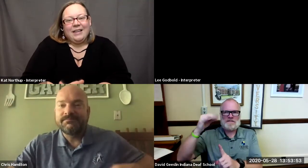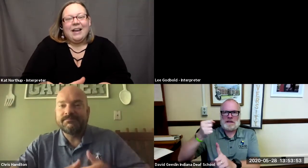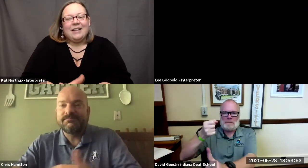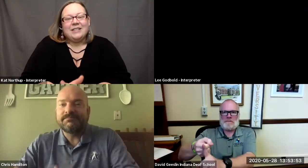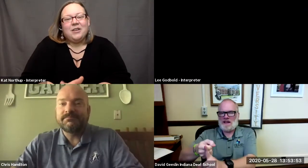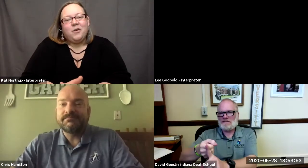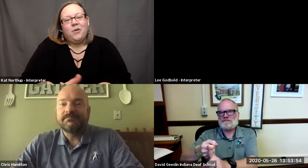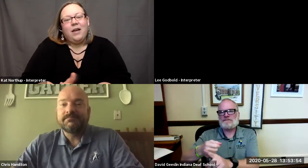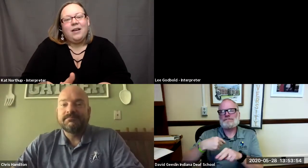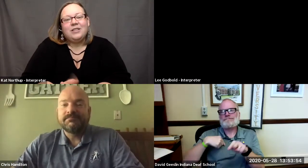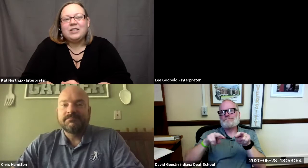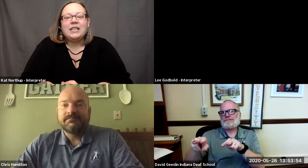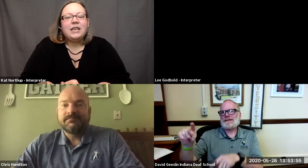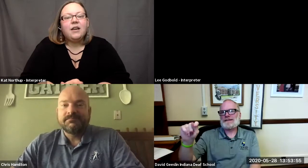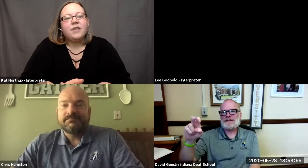Yeah, so just thinking of the